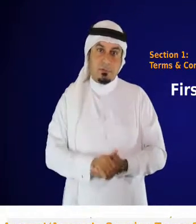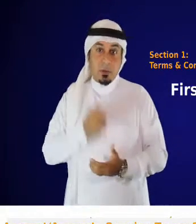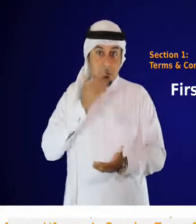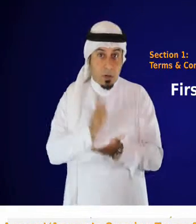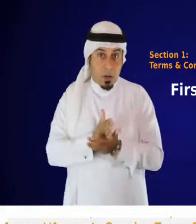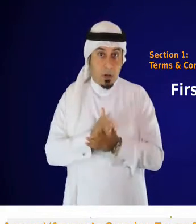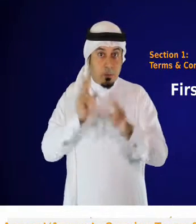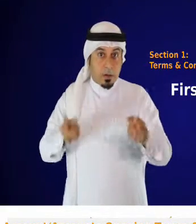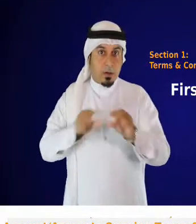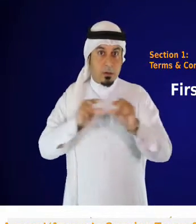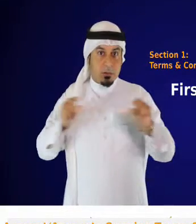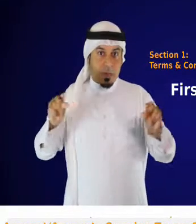sub-accounts.